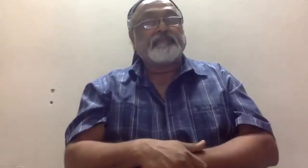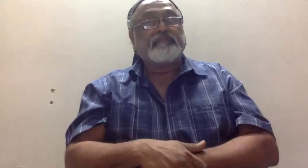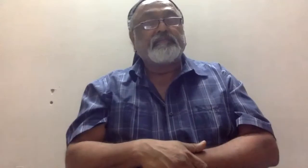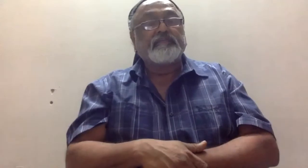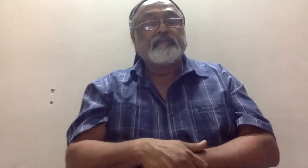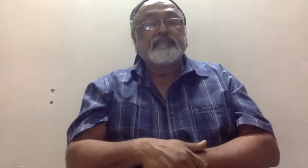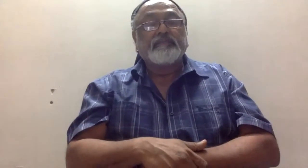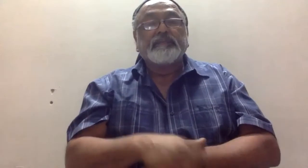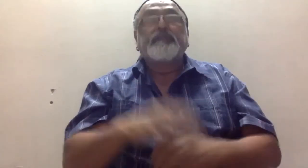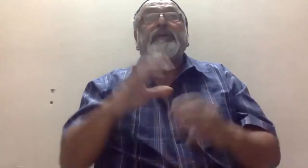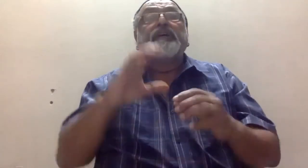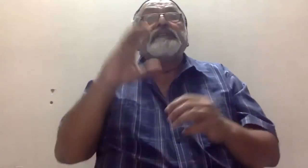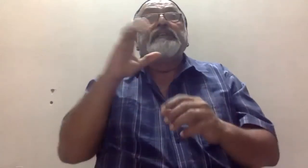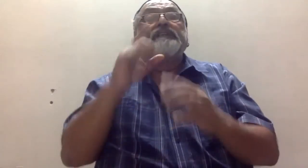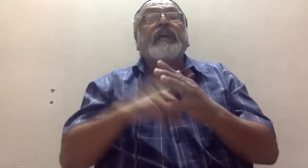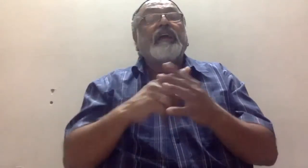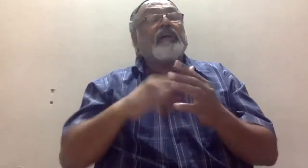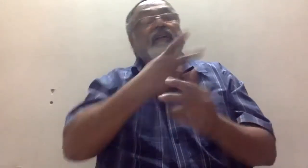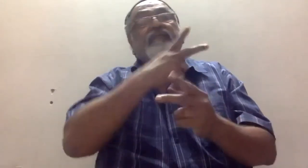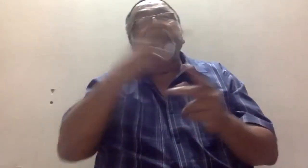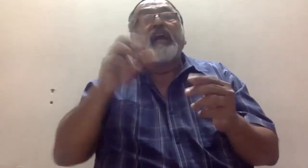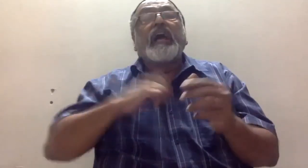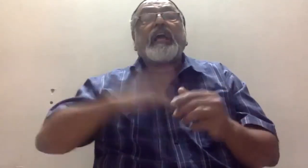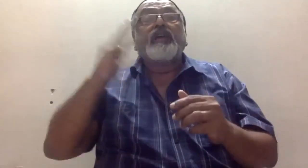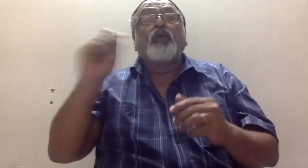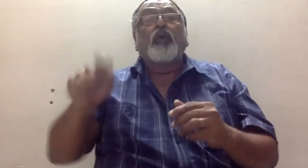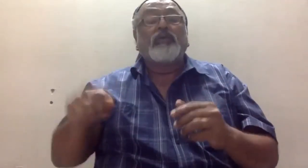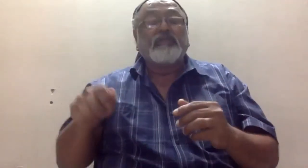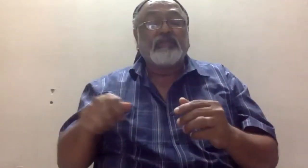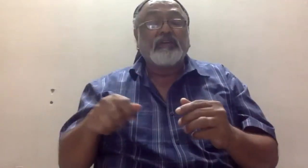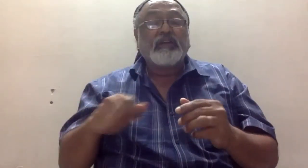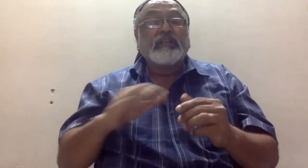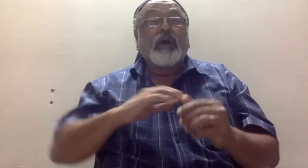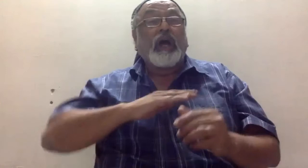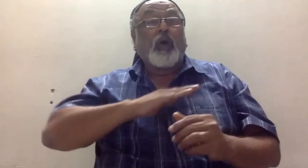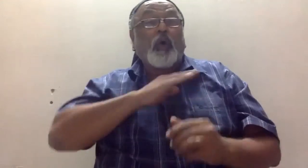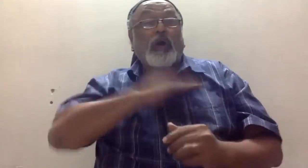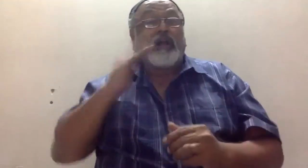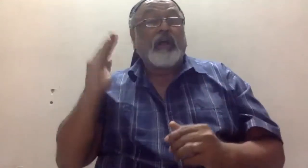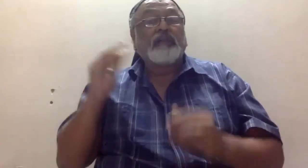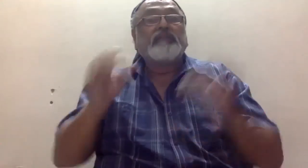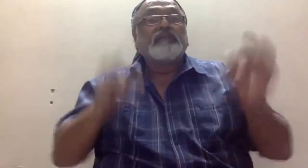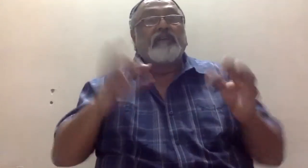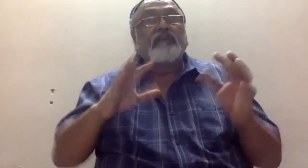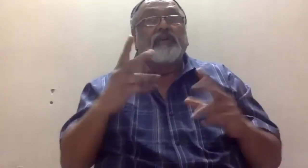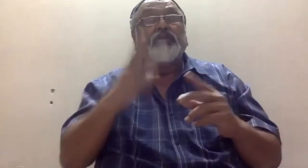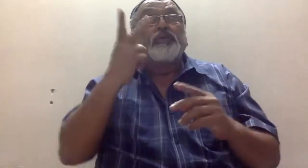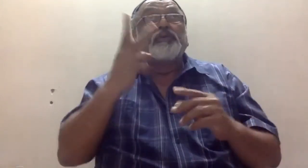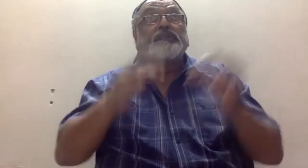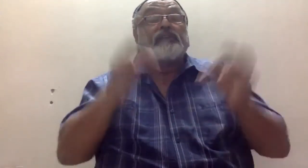Justices of several high courts and several senior judges of high courts. And also I remember 2 judges from Supreme Court. And